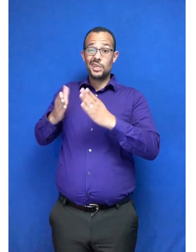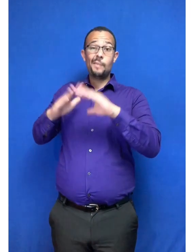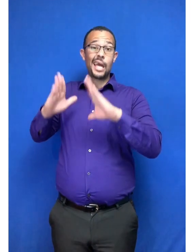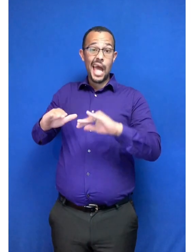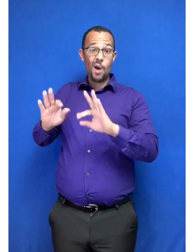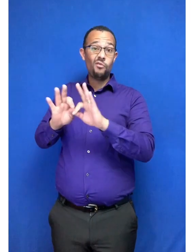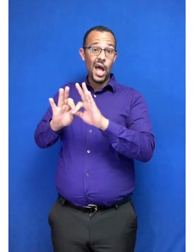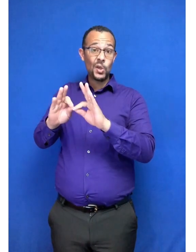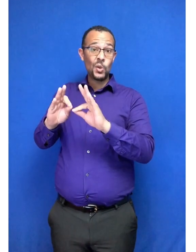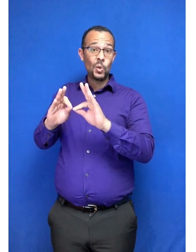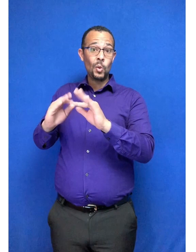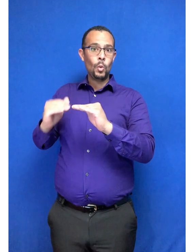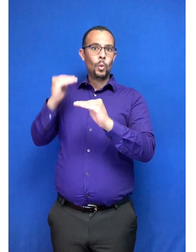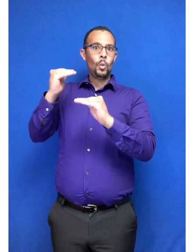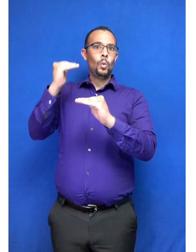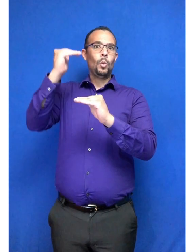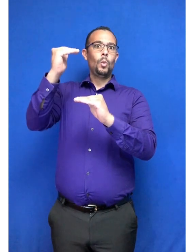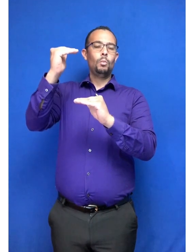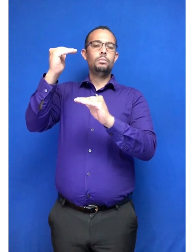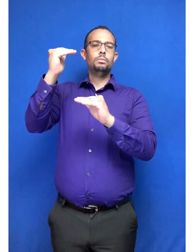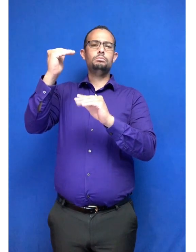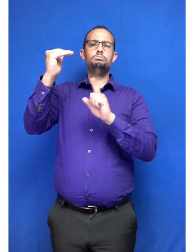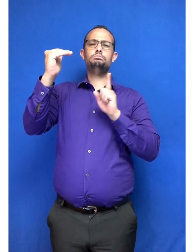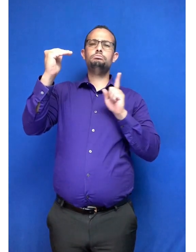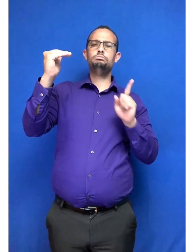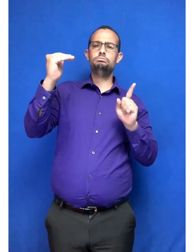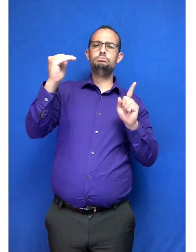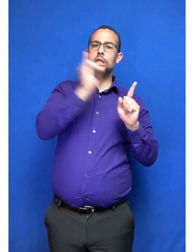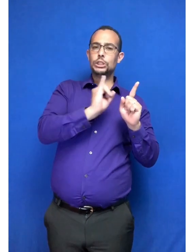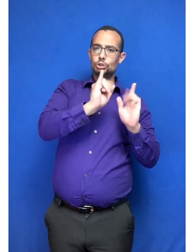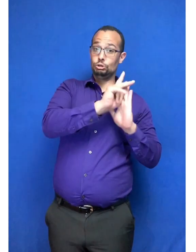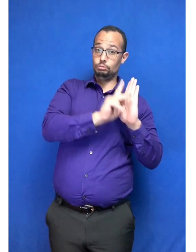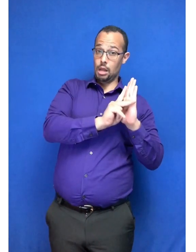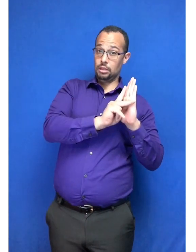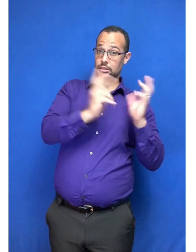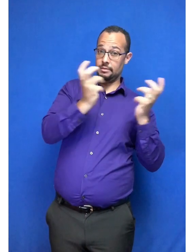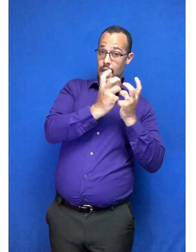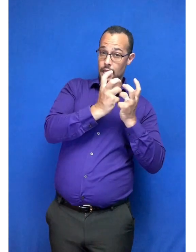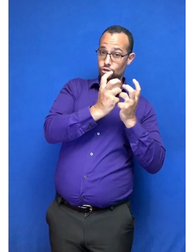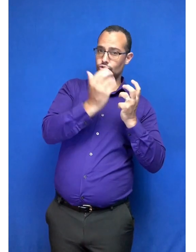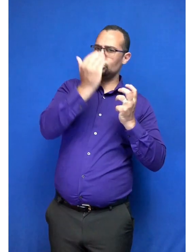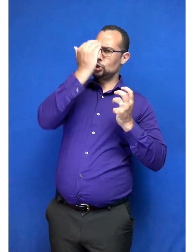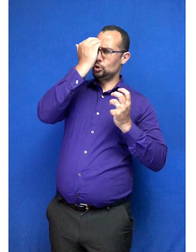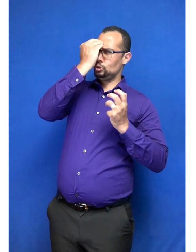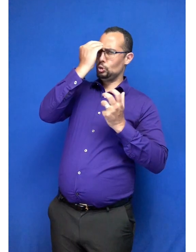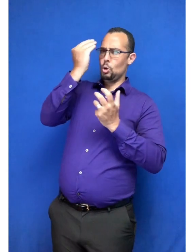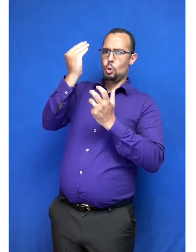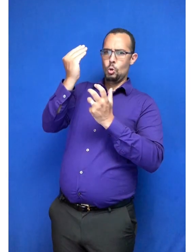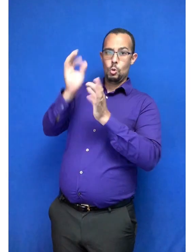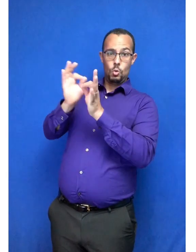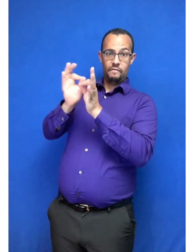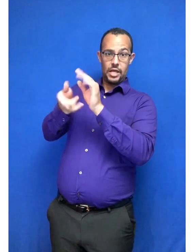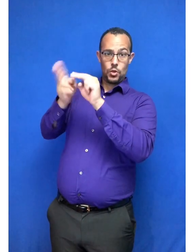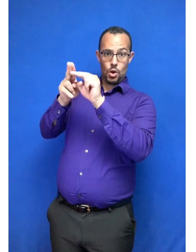insurance policy. Make sure you have coverage for what you need and where you're at. Do you have any